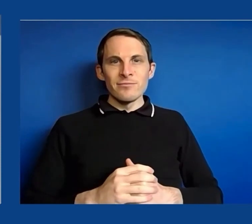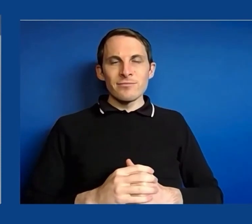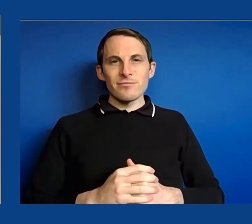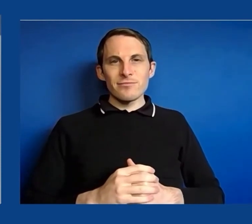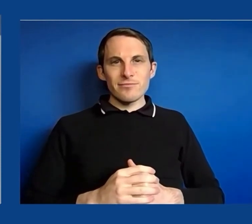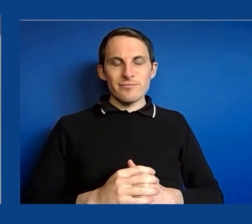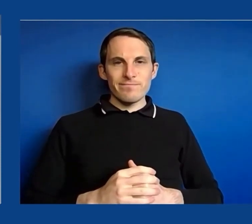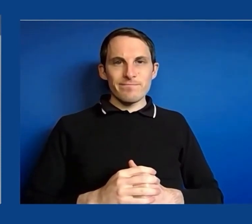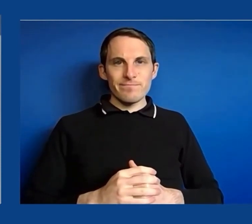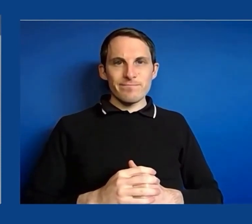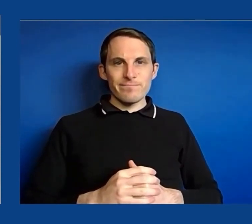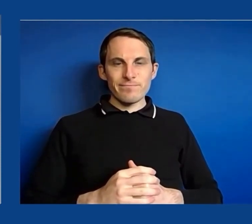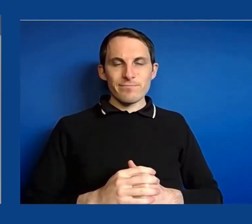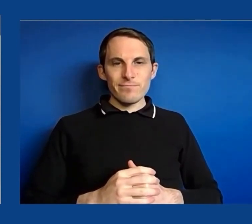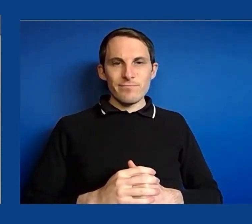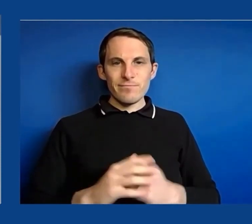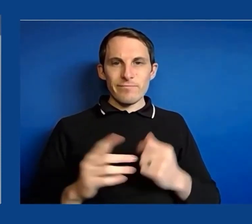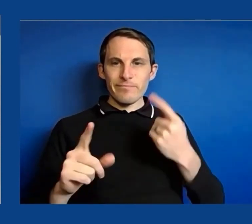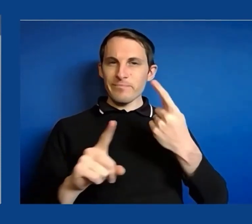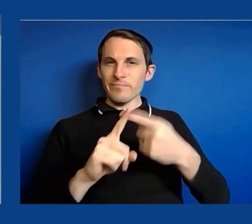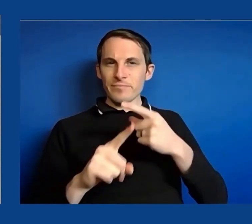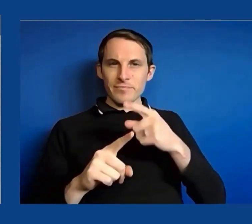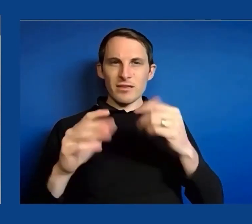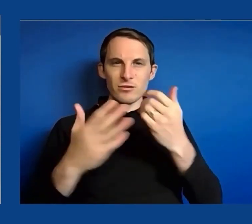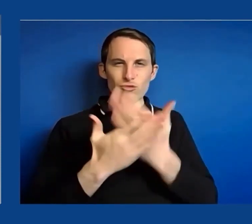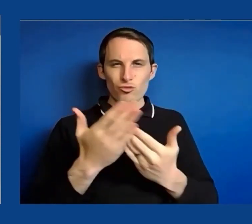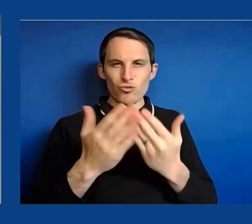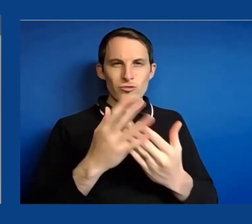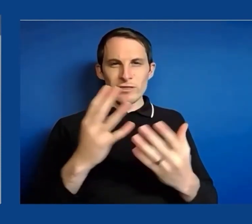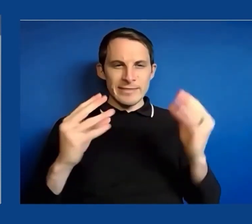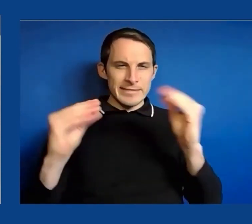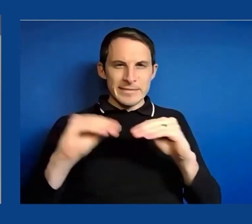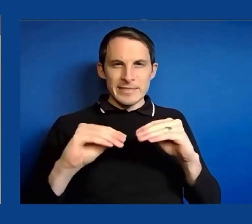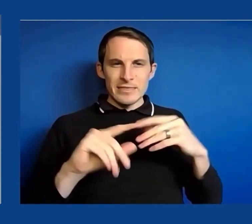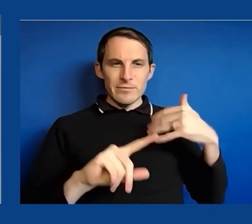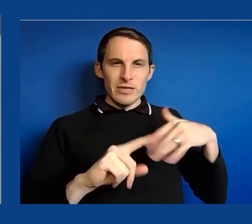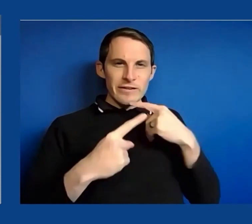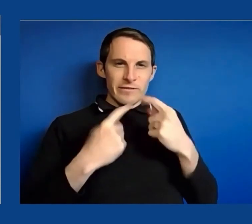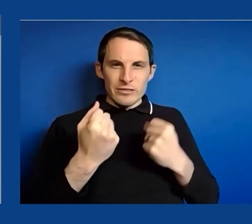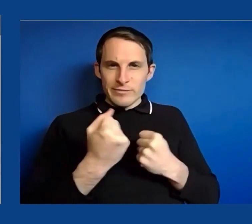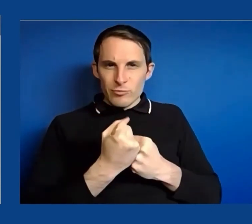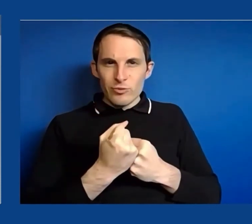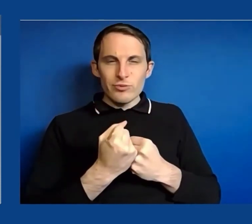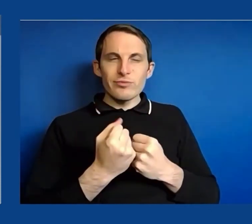the rigours of those stories, and doing some background information